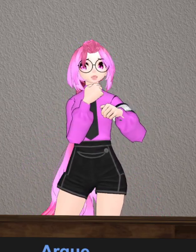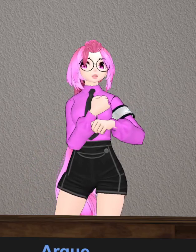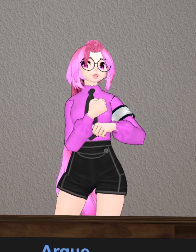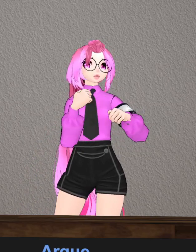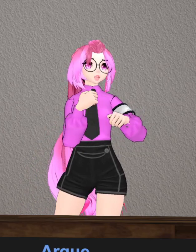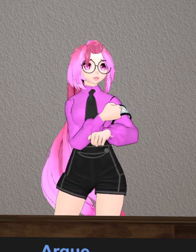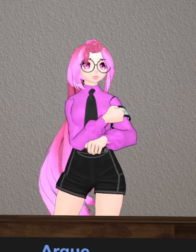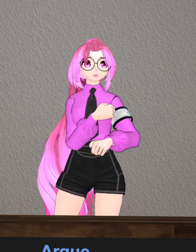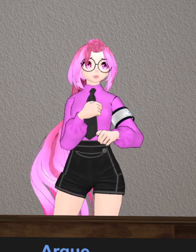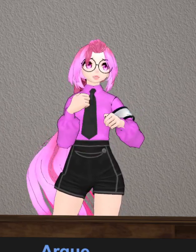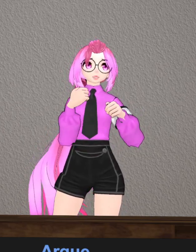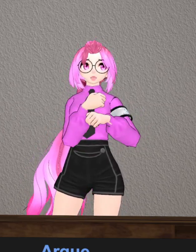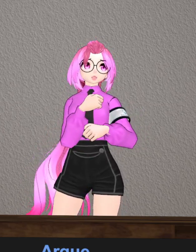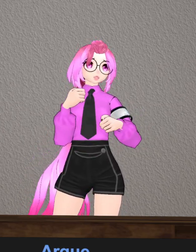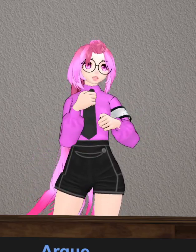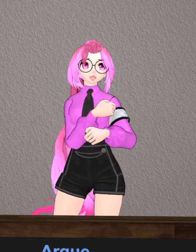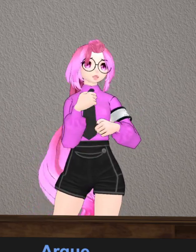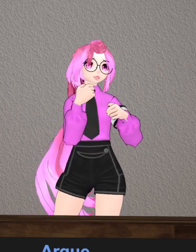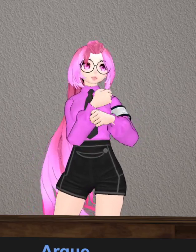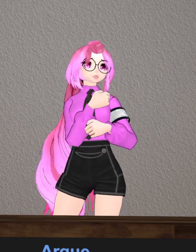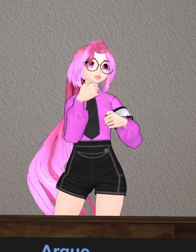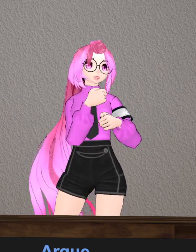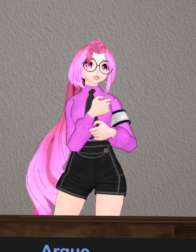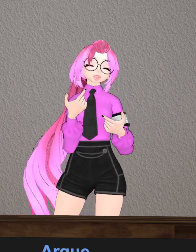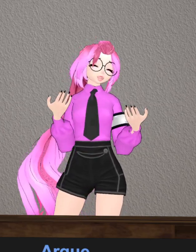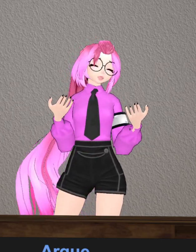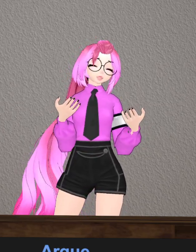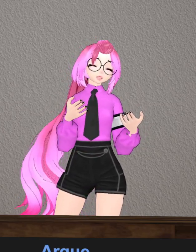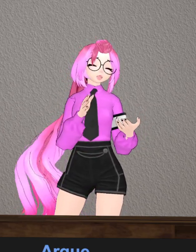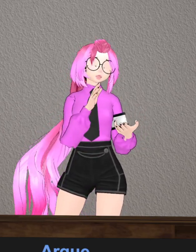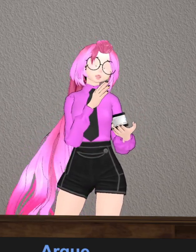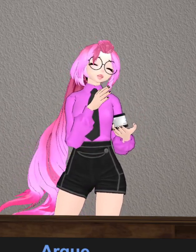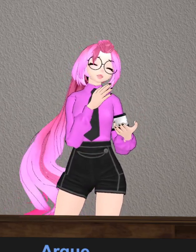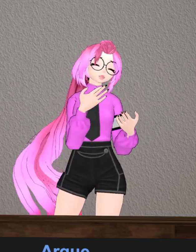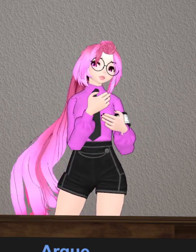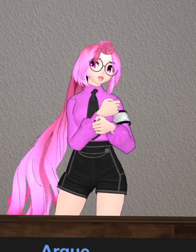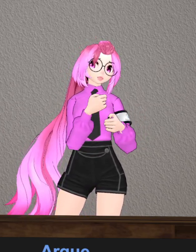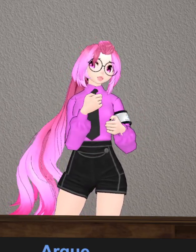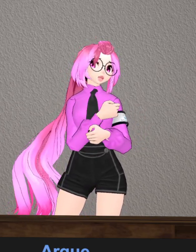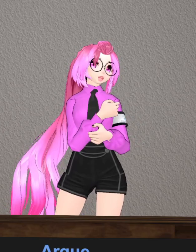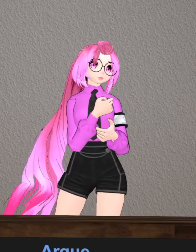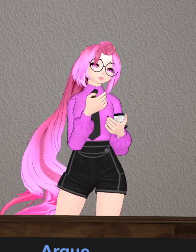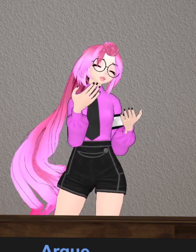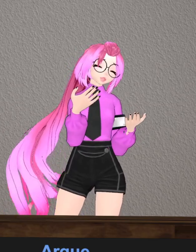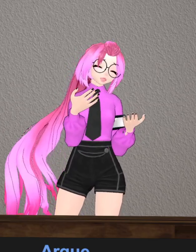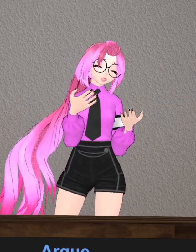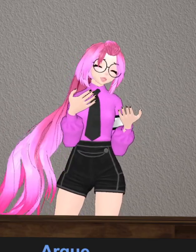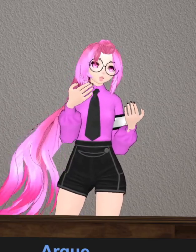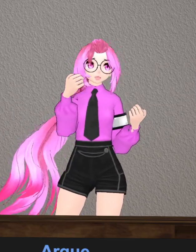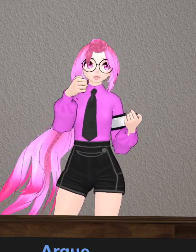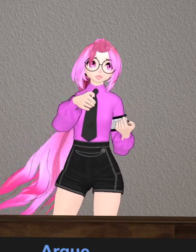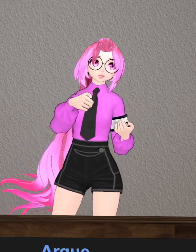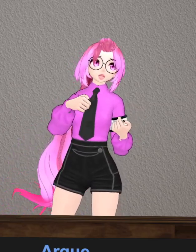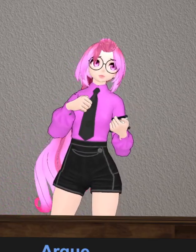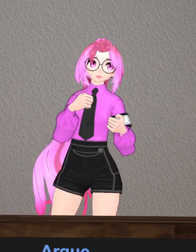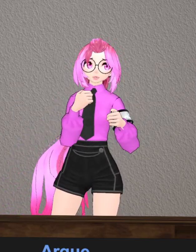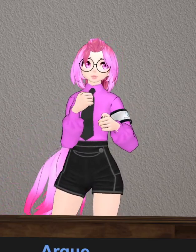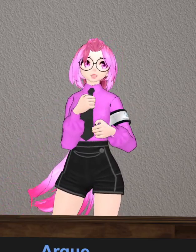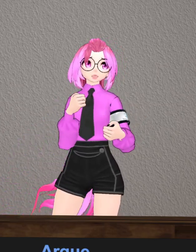physical fights. It's just the word fight. You'd use it the same as English. Because sometimes you could say like, me and my mom fought, but that doesn't mean you punched your mom. It just means you